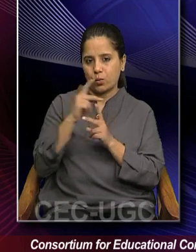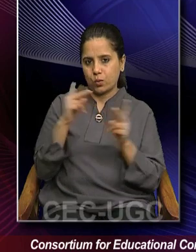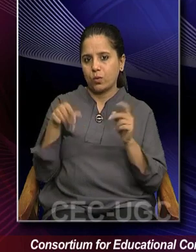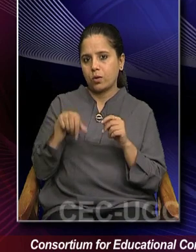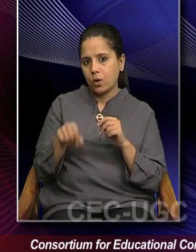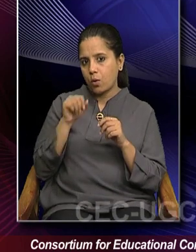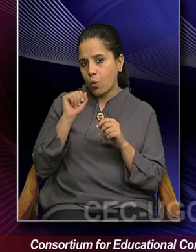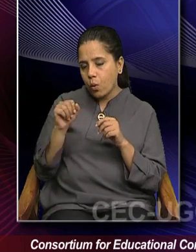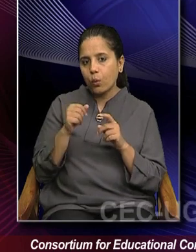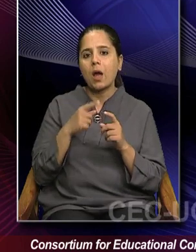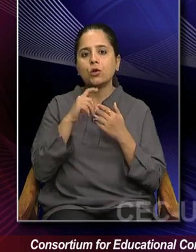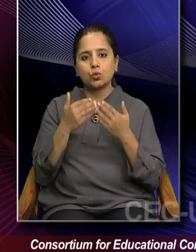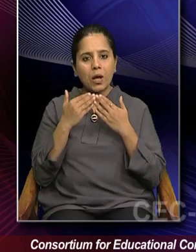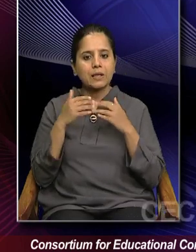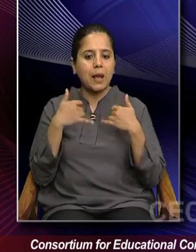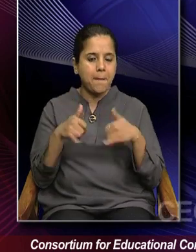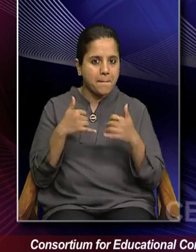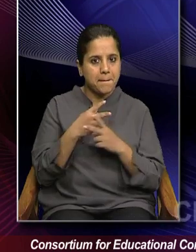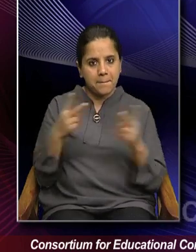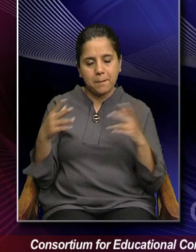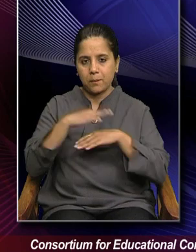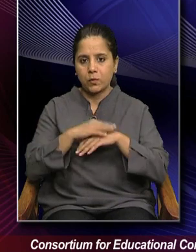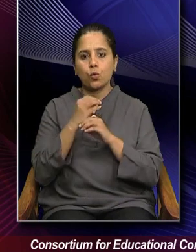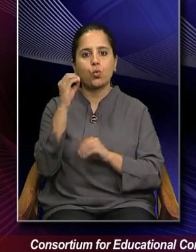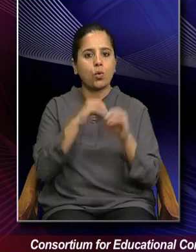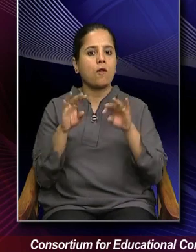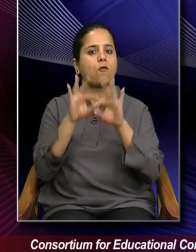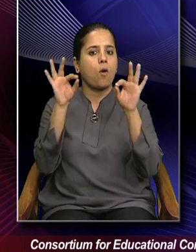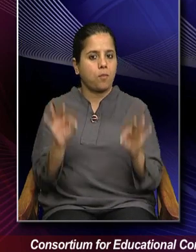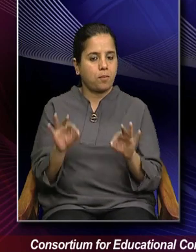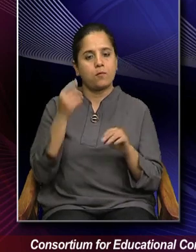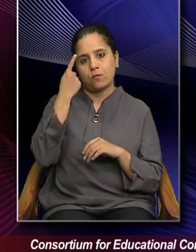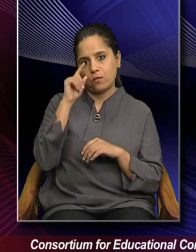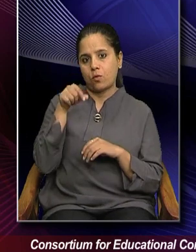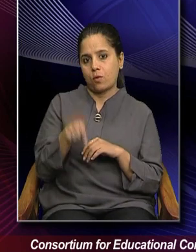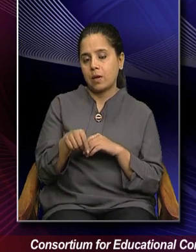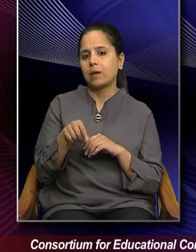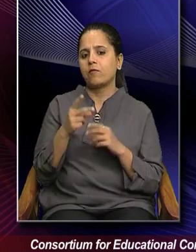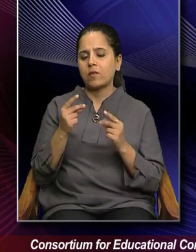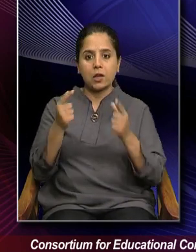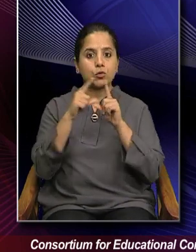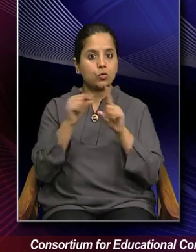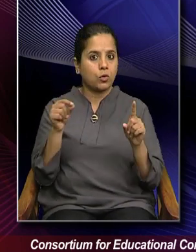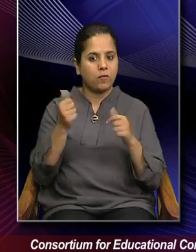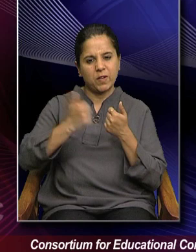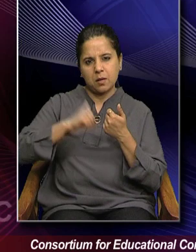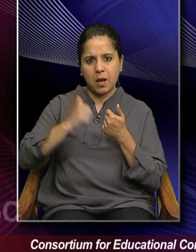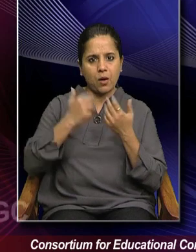educational gaming platform, or Google Forms for the instant